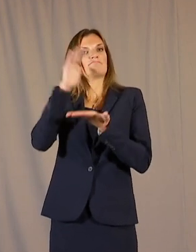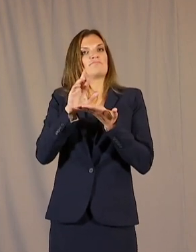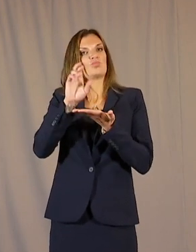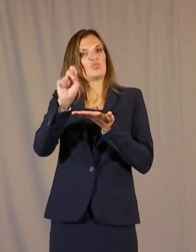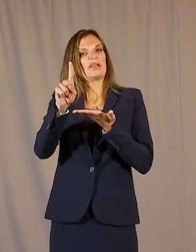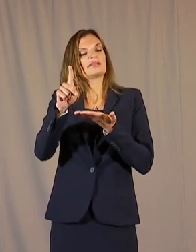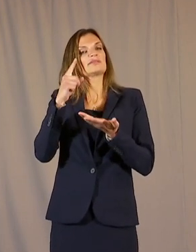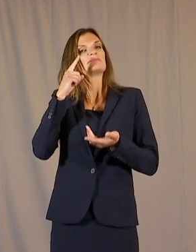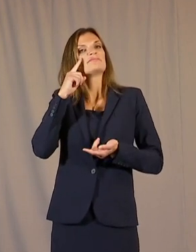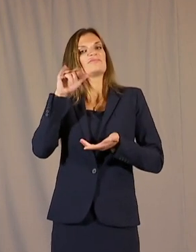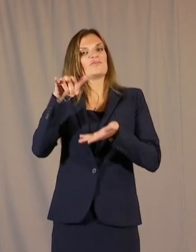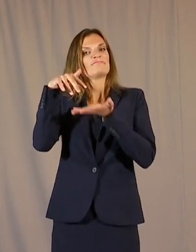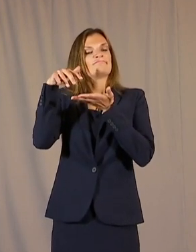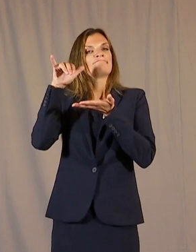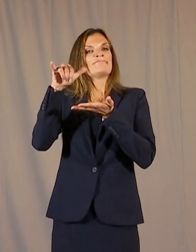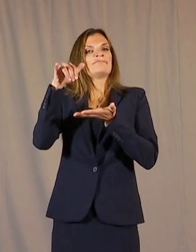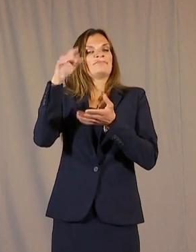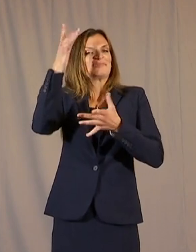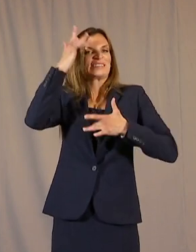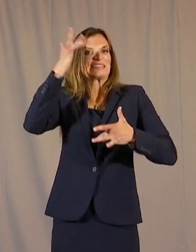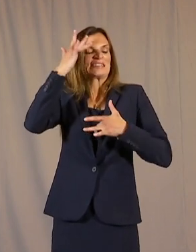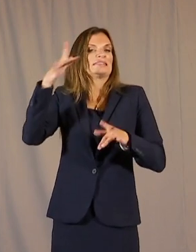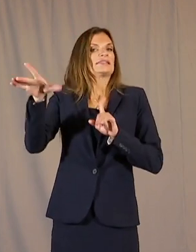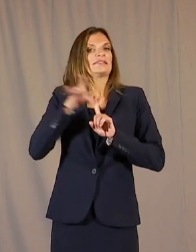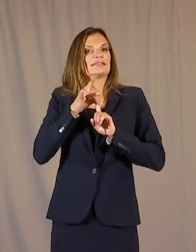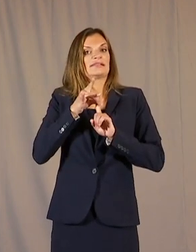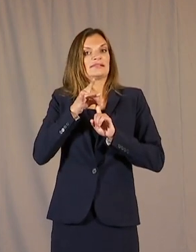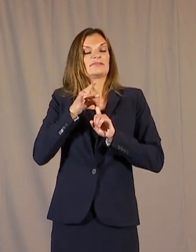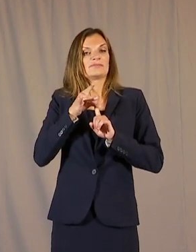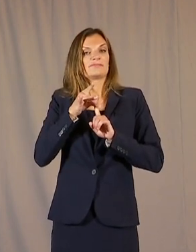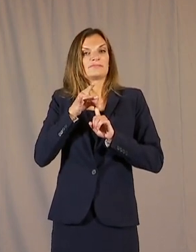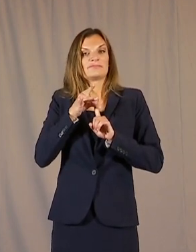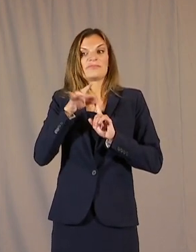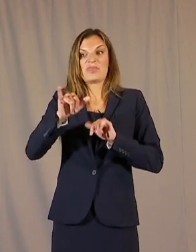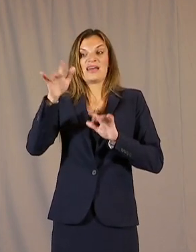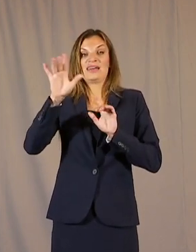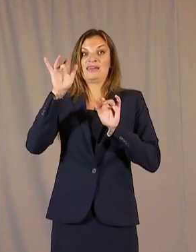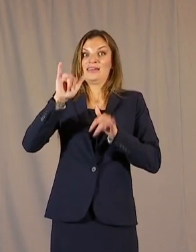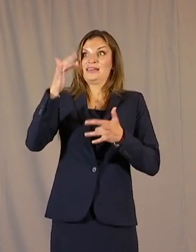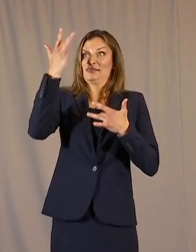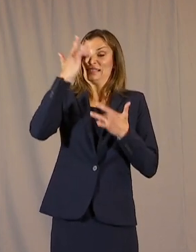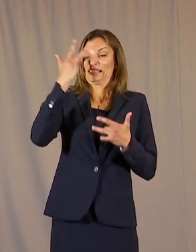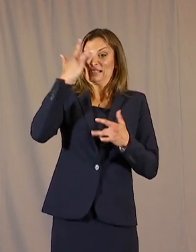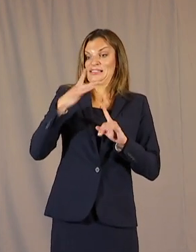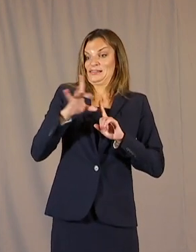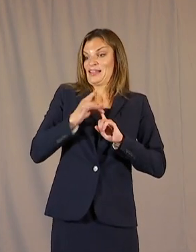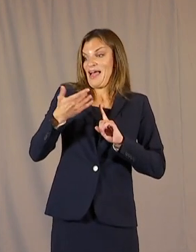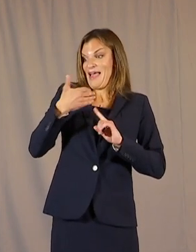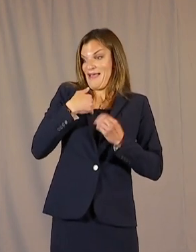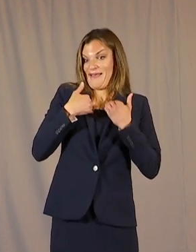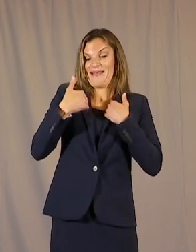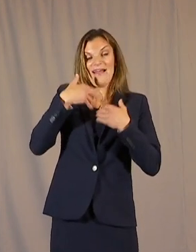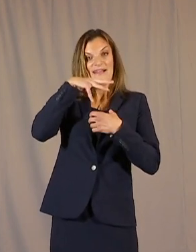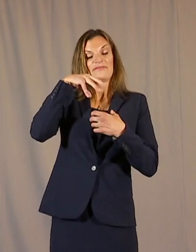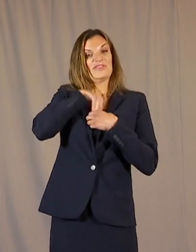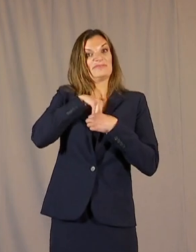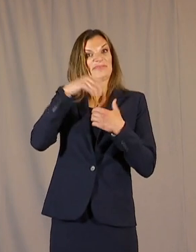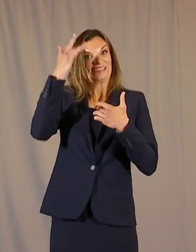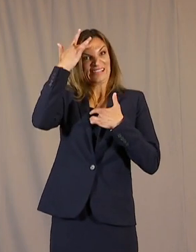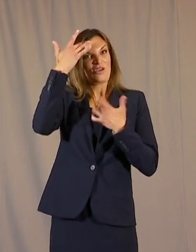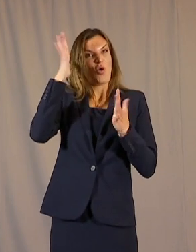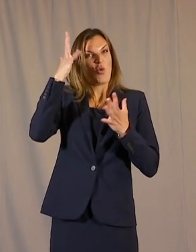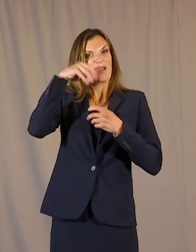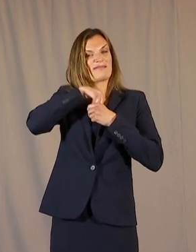more vulnerable to infection and disease. And so